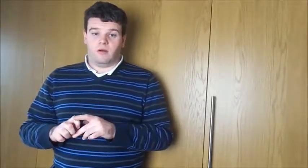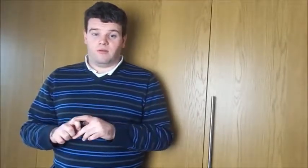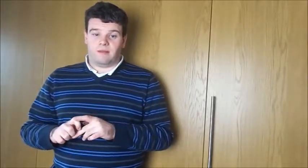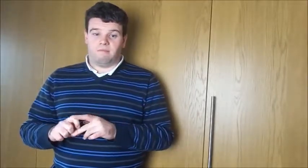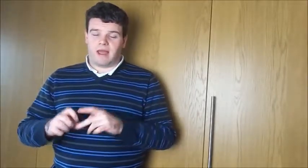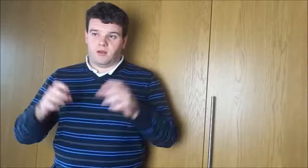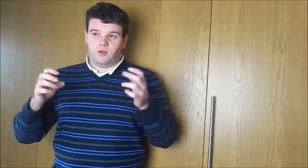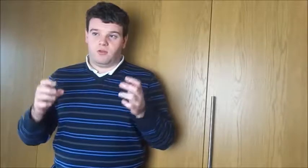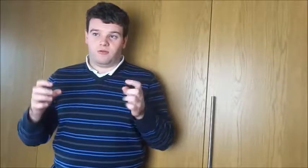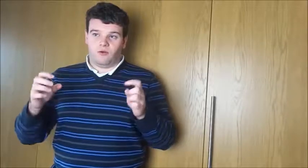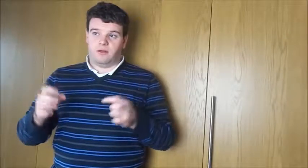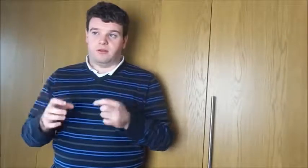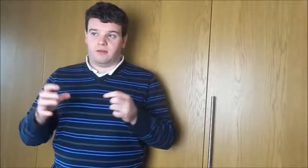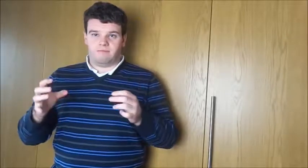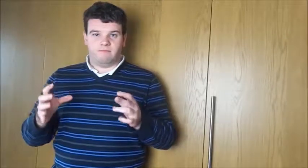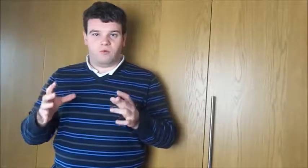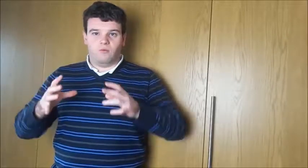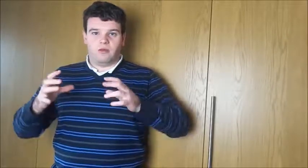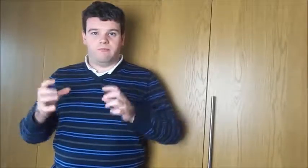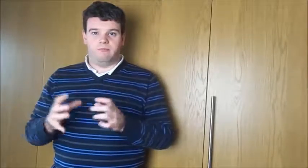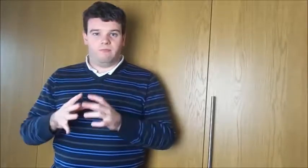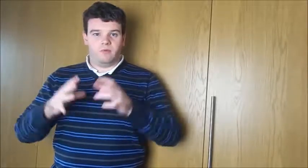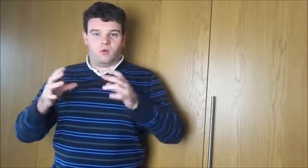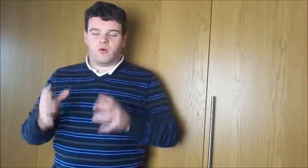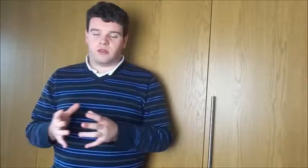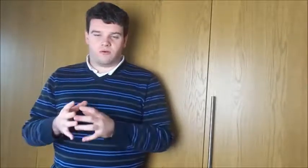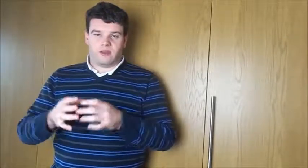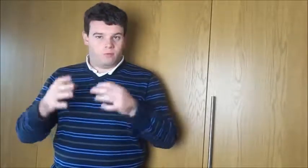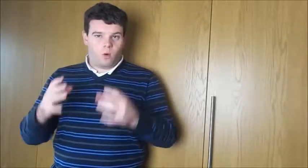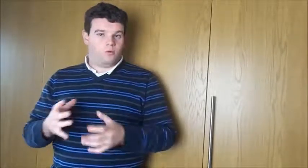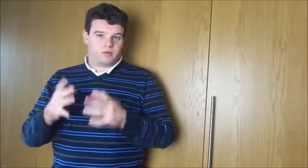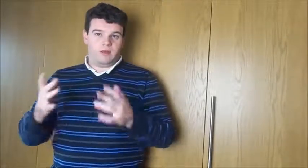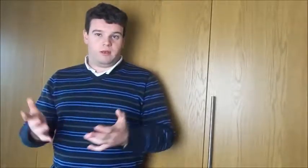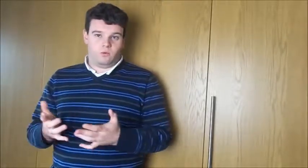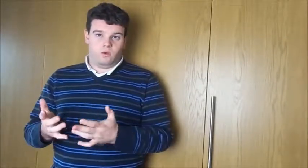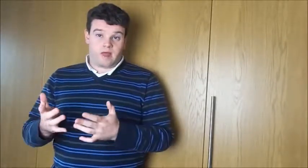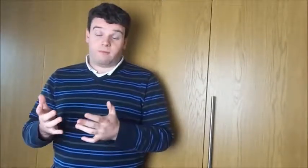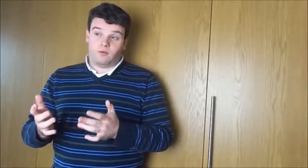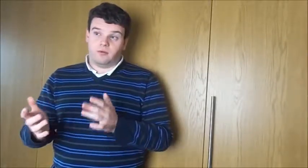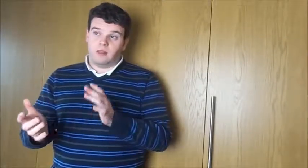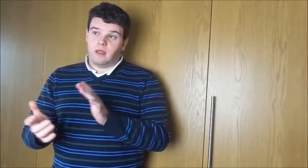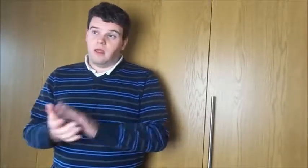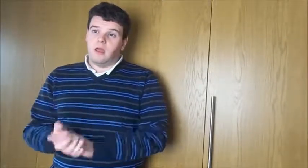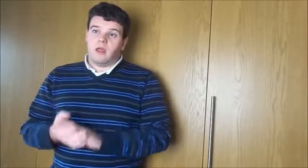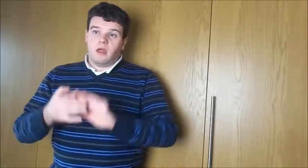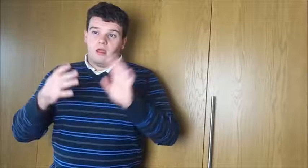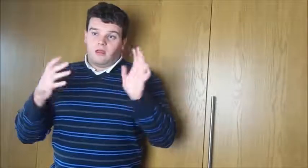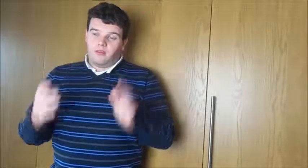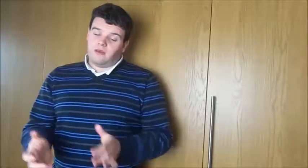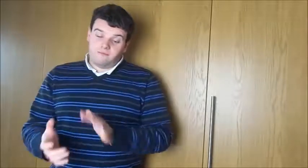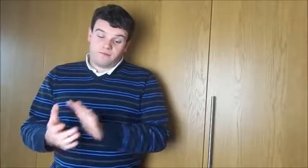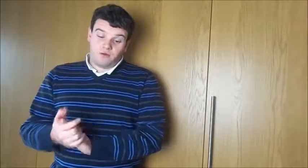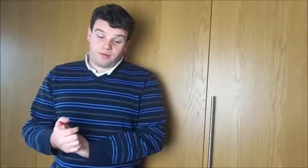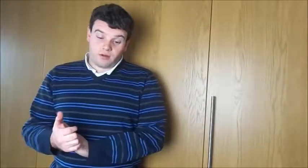that man who was trying to almost orchestrate what was going to always happen. Then, of course,